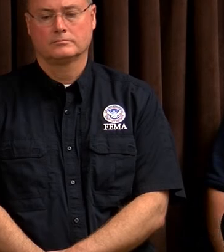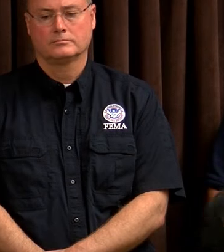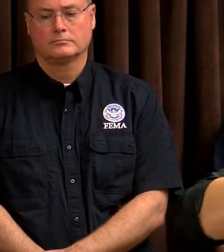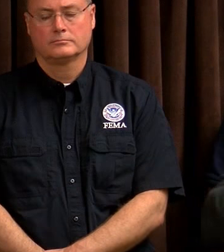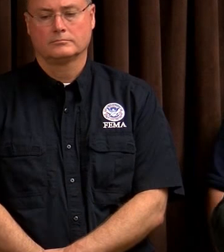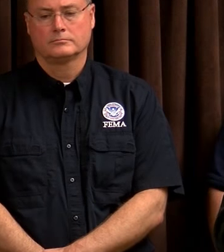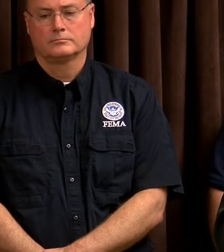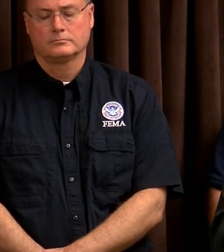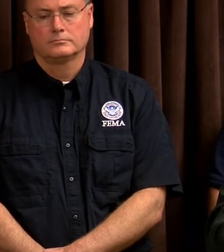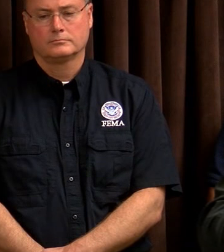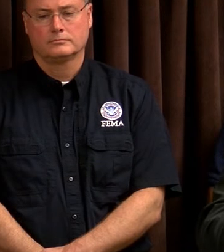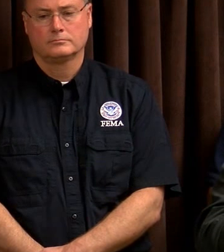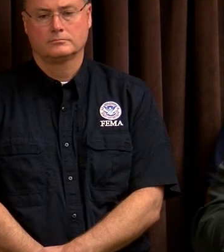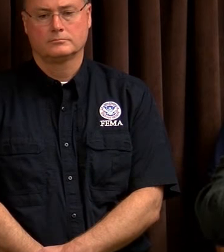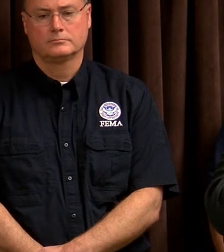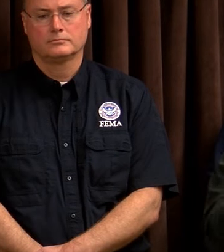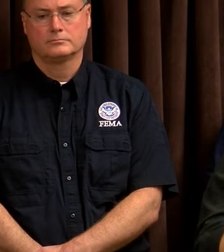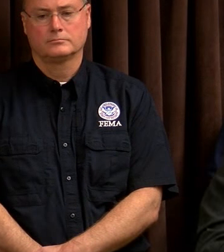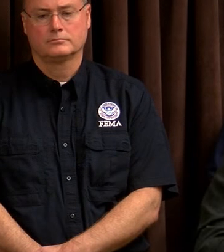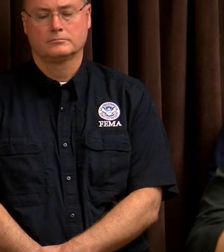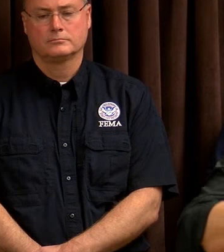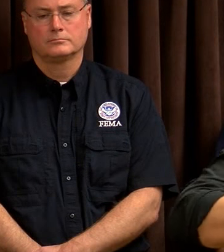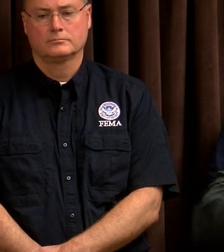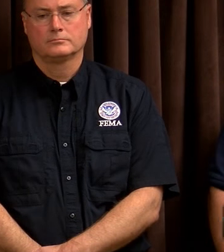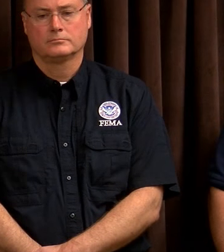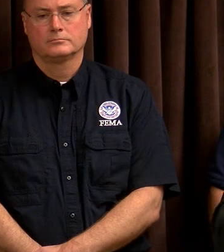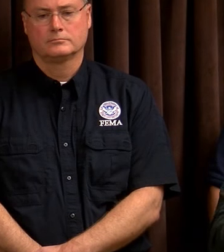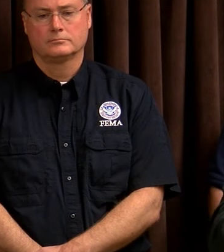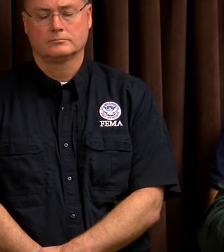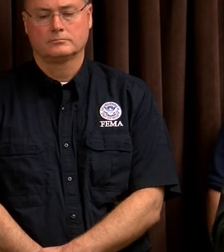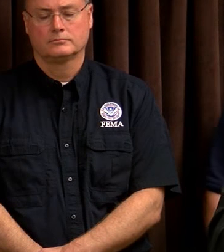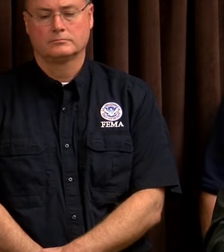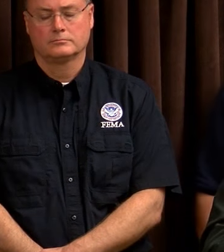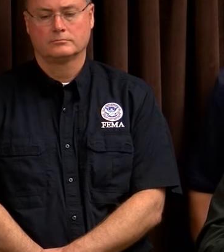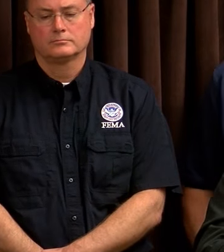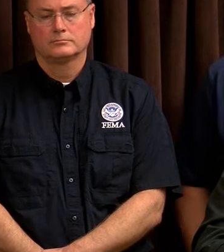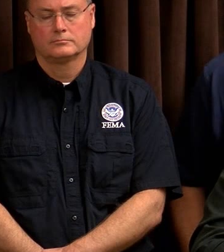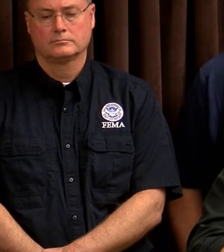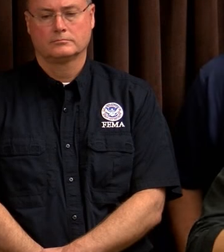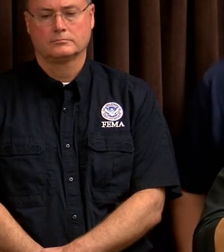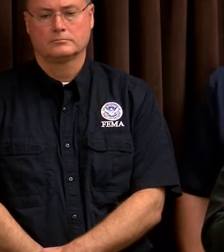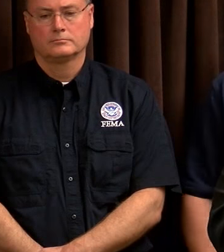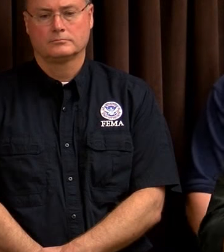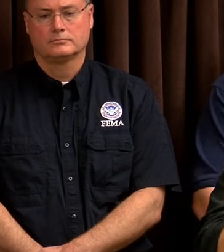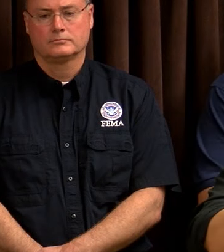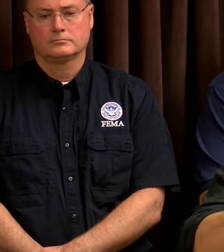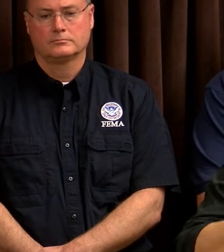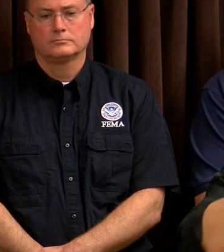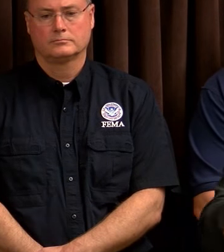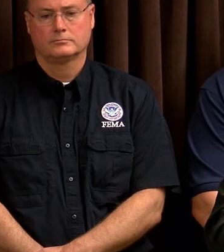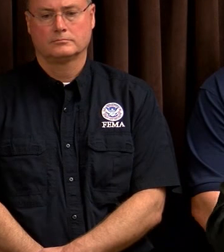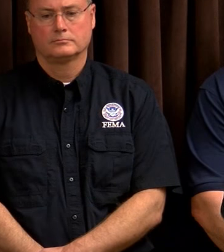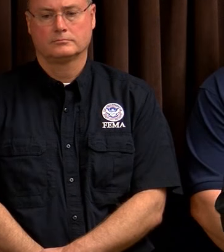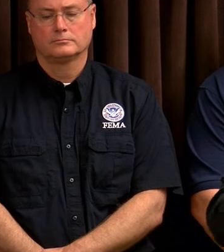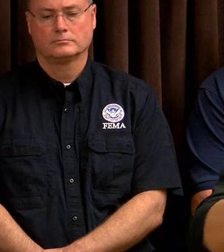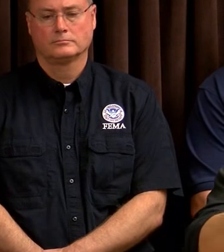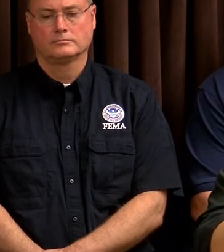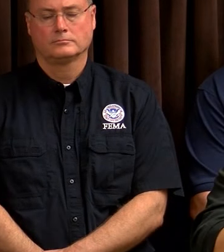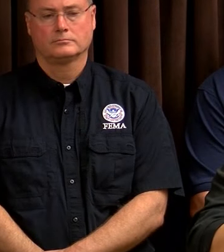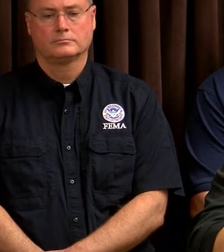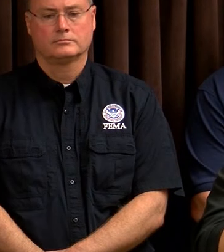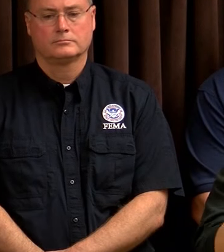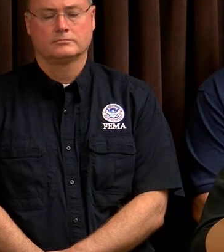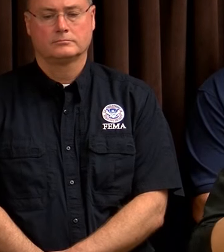overall recovery process, and most importantly, to help individuals recover and help